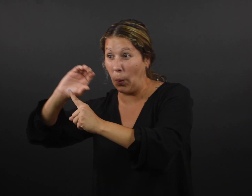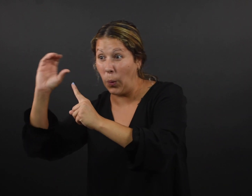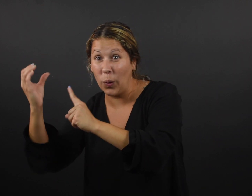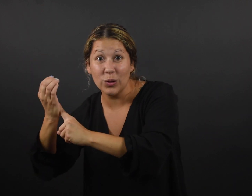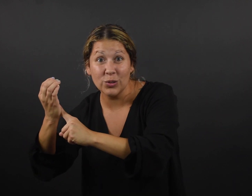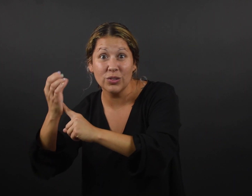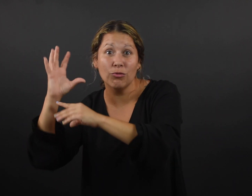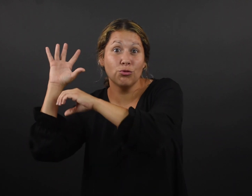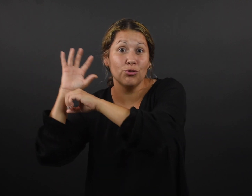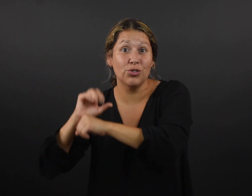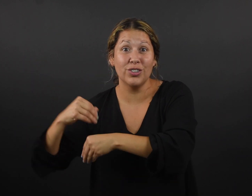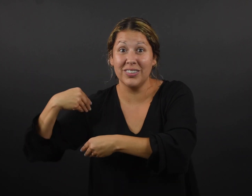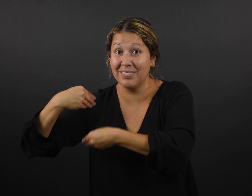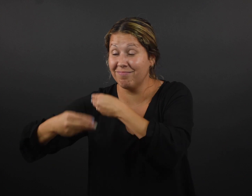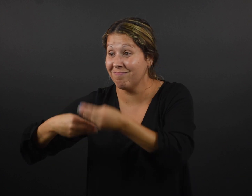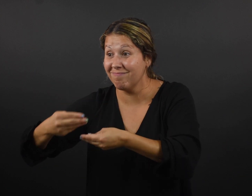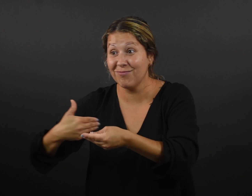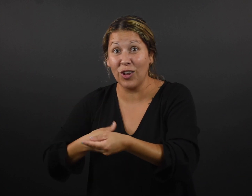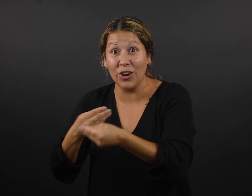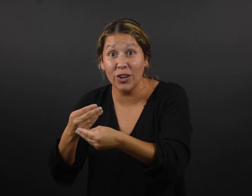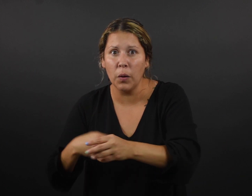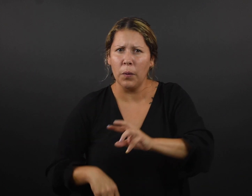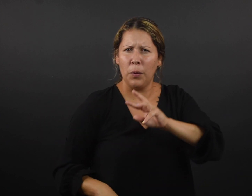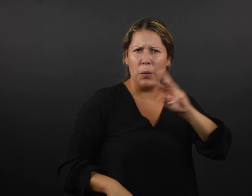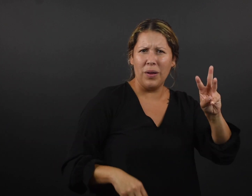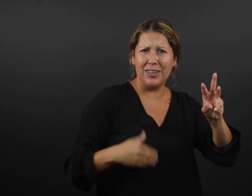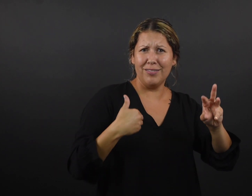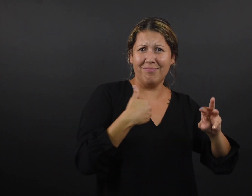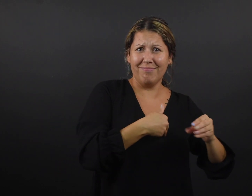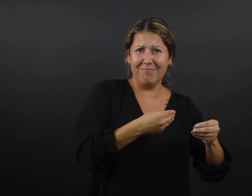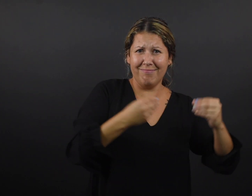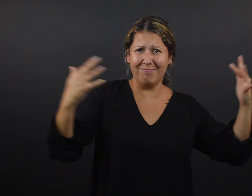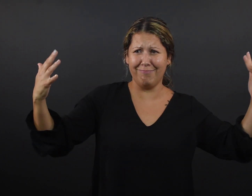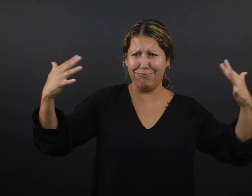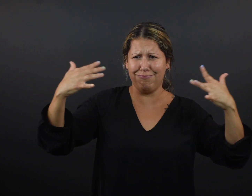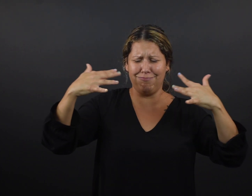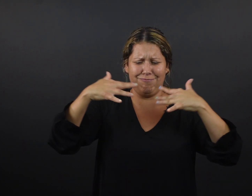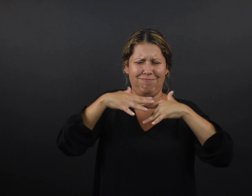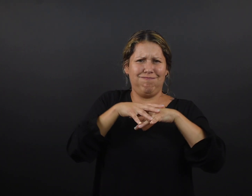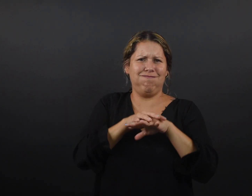cultural divide between traditional Indigenous breastfeeding and Western breastfeeding.